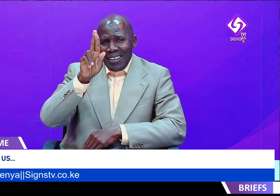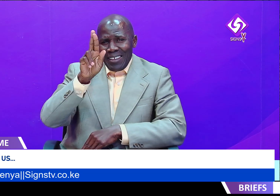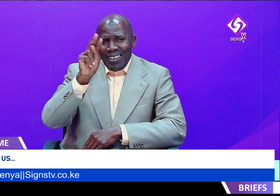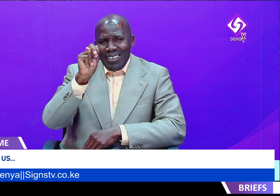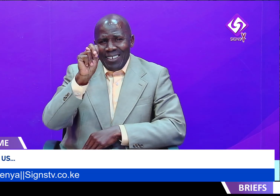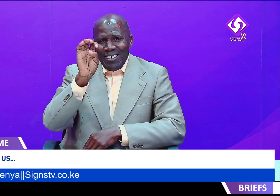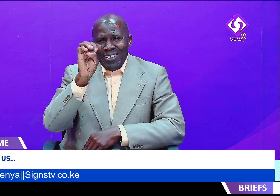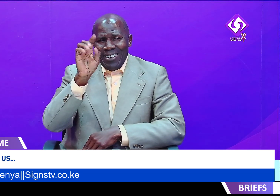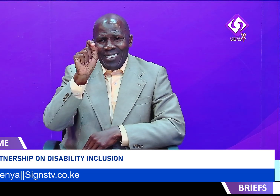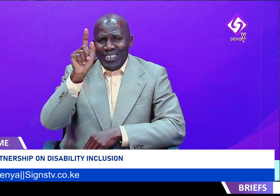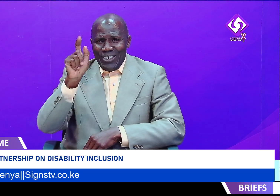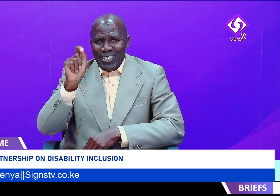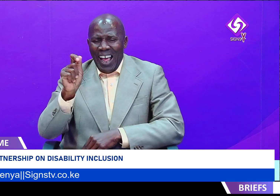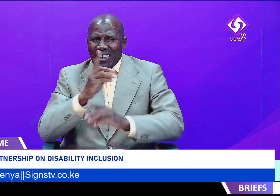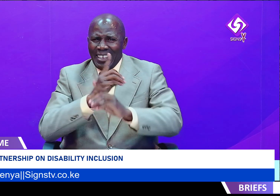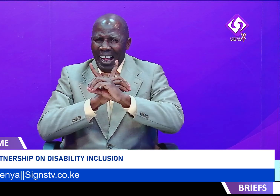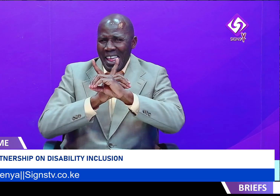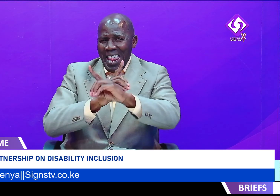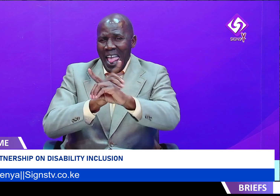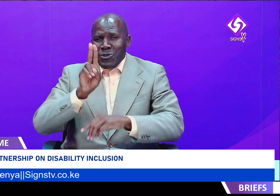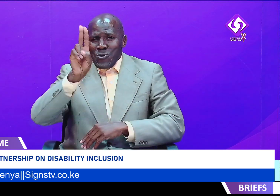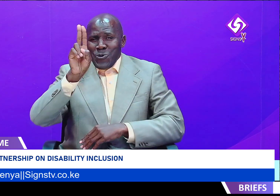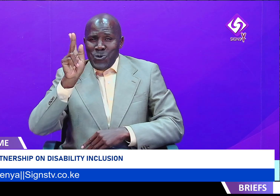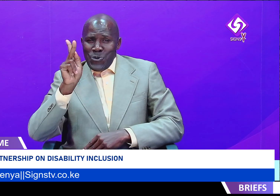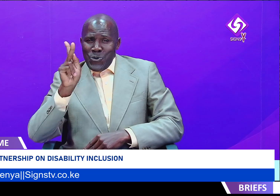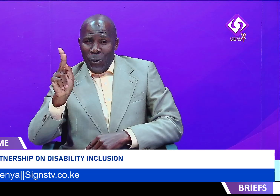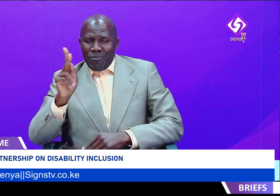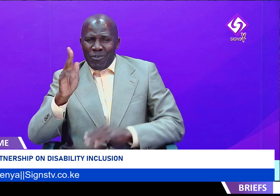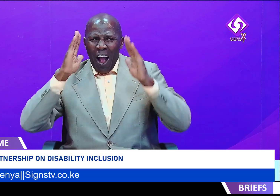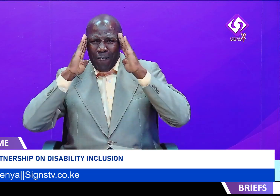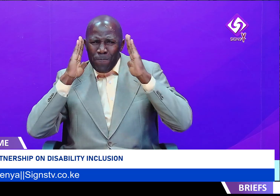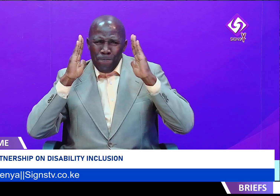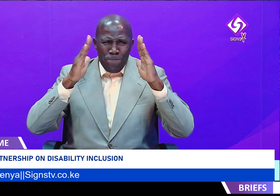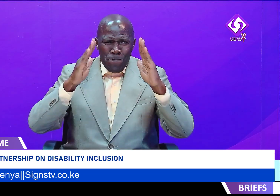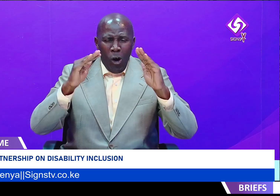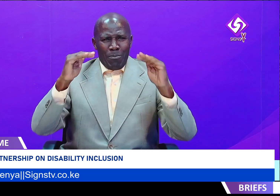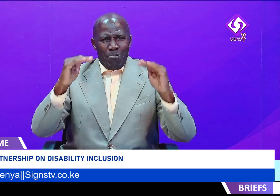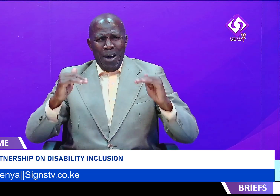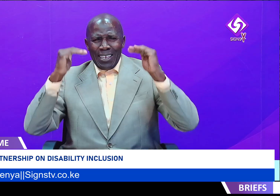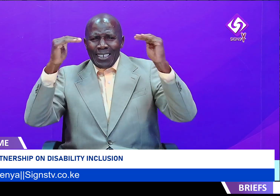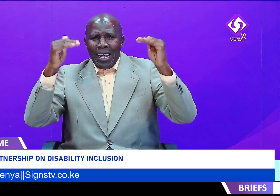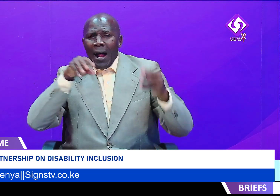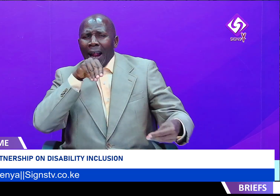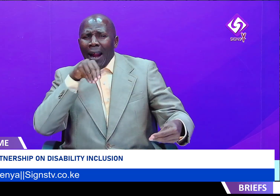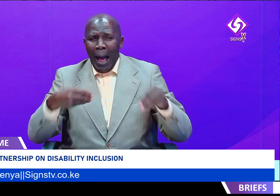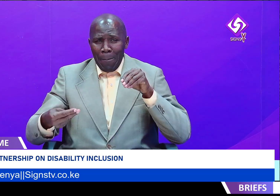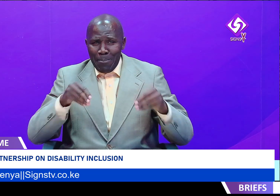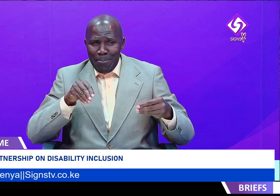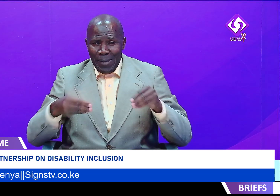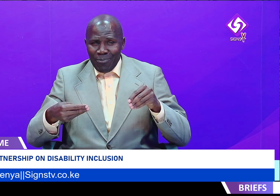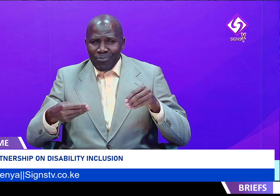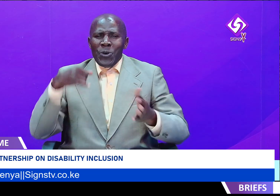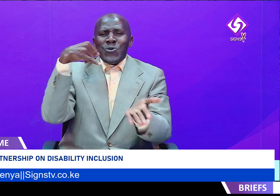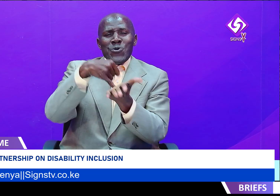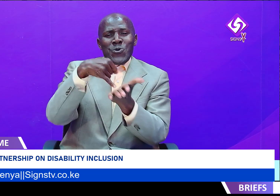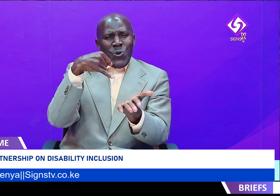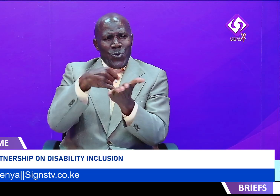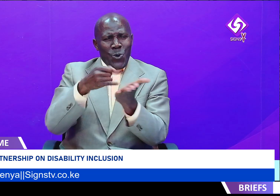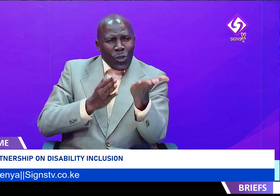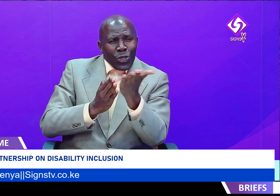Ed Barnett, has reaffirmed that UK's commitment to advancing disability inclusion through